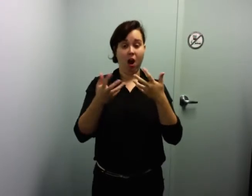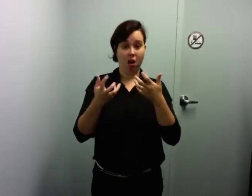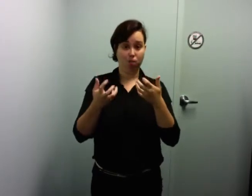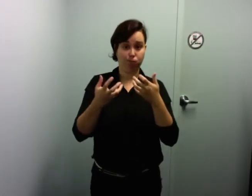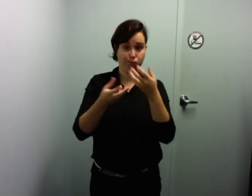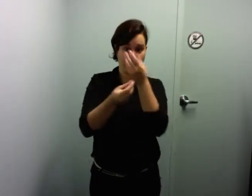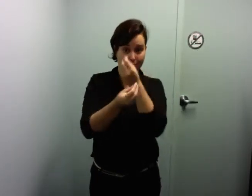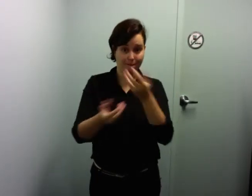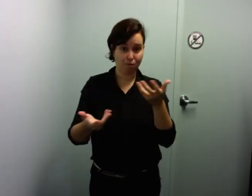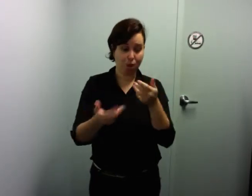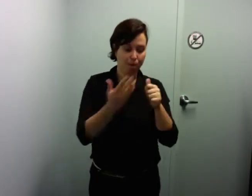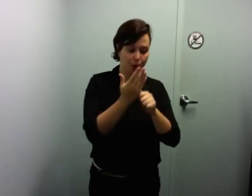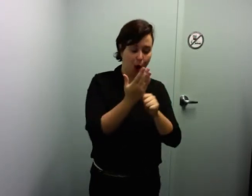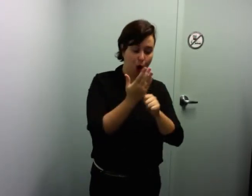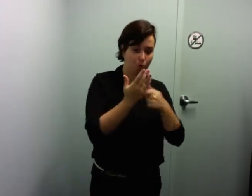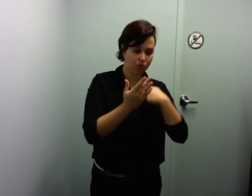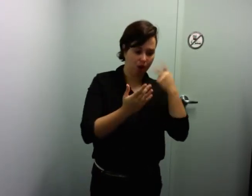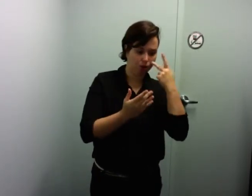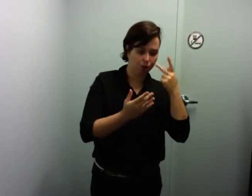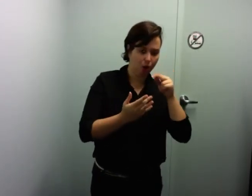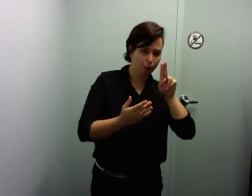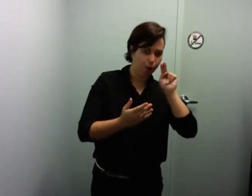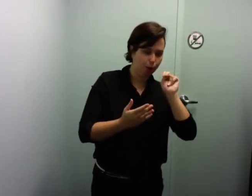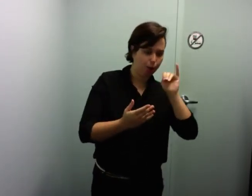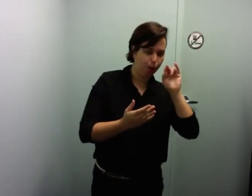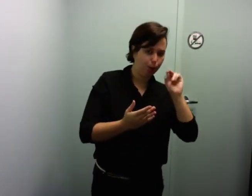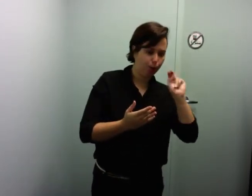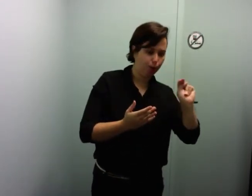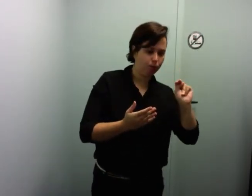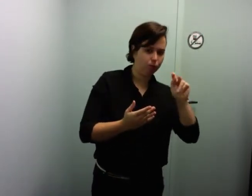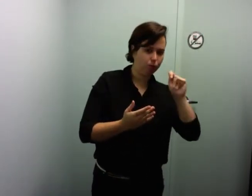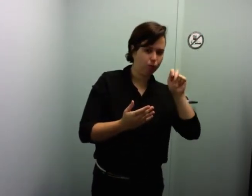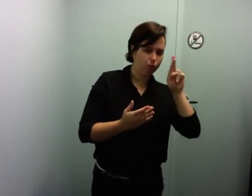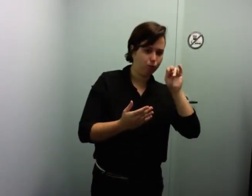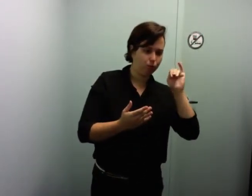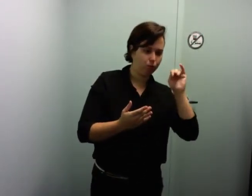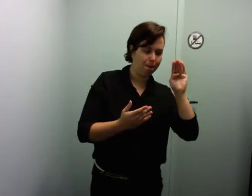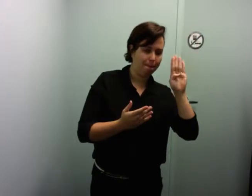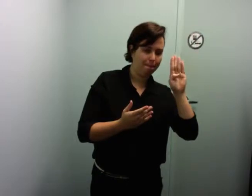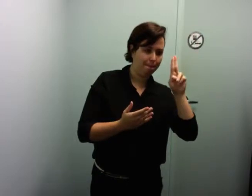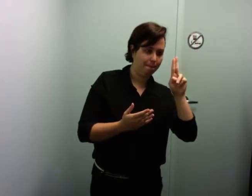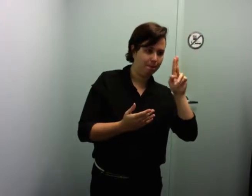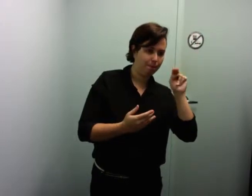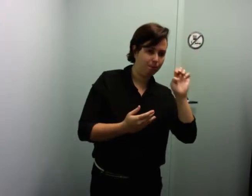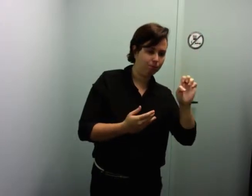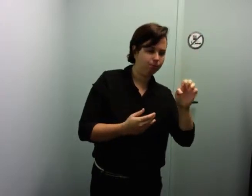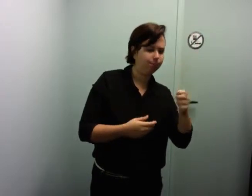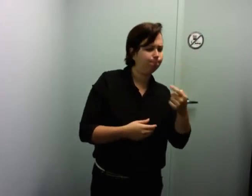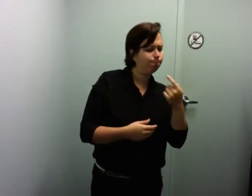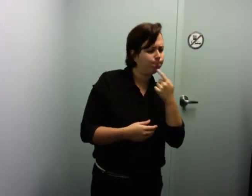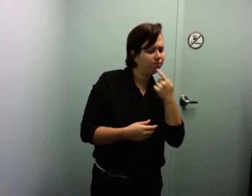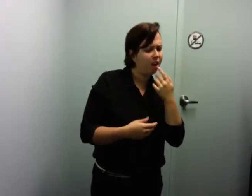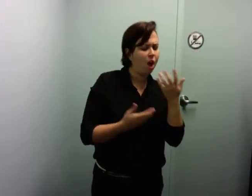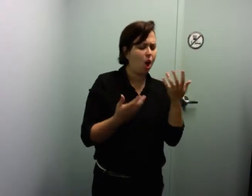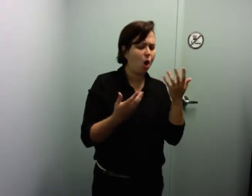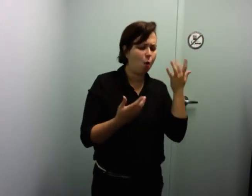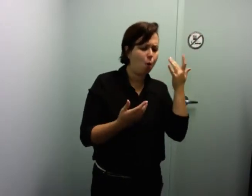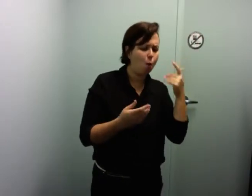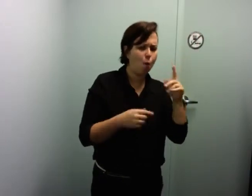weekend, which basically said, why can't we all be purple? No, it wasn't a report on Alice